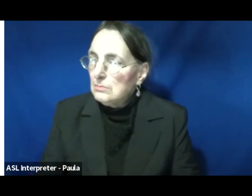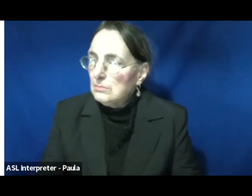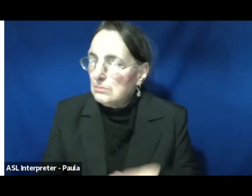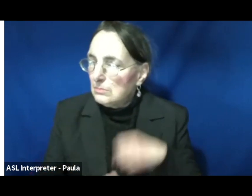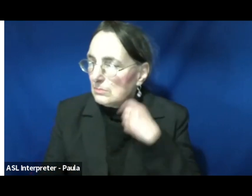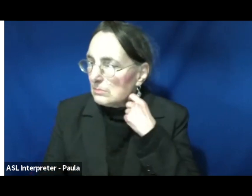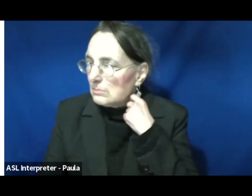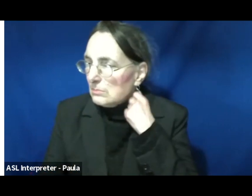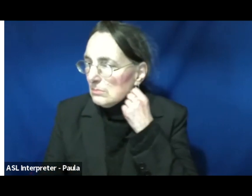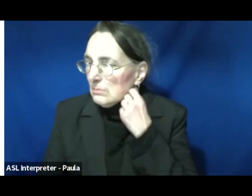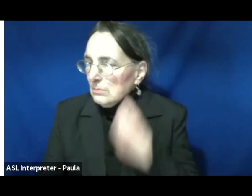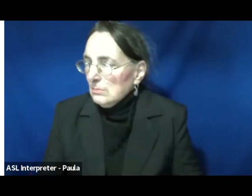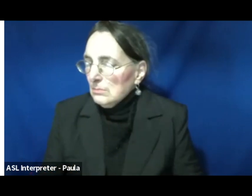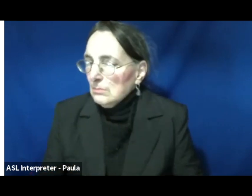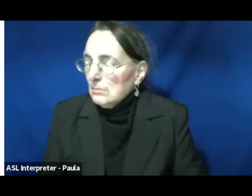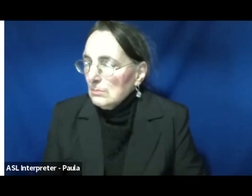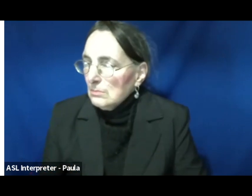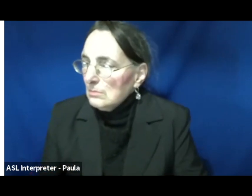Adopting this.